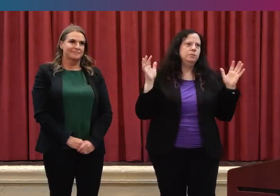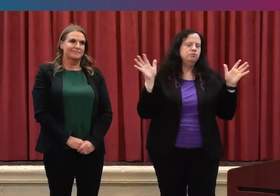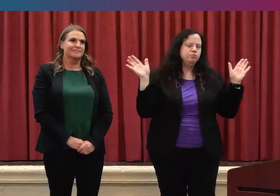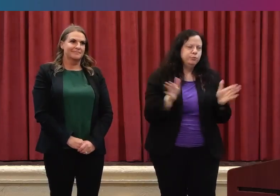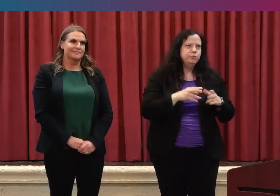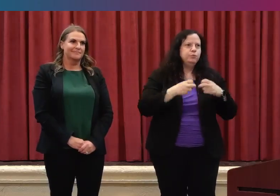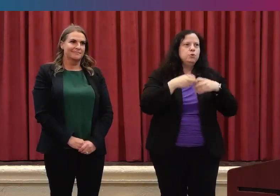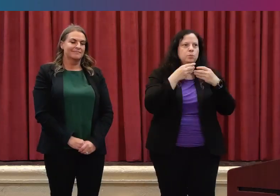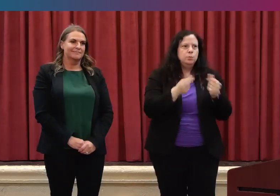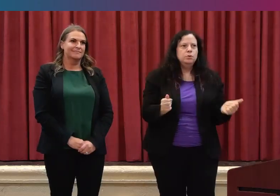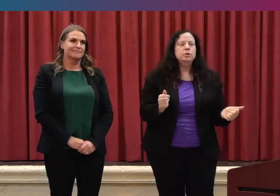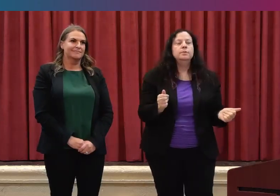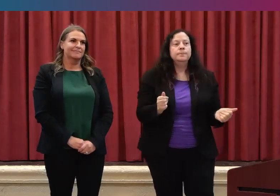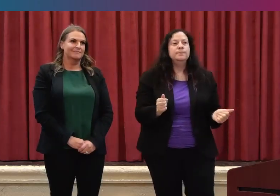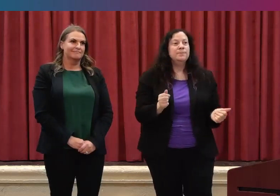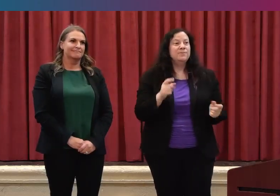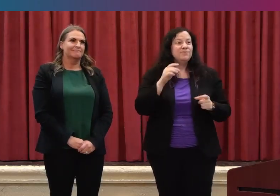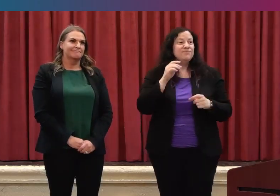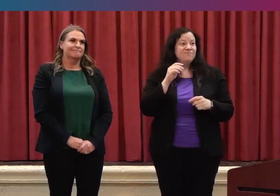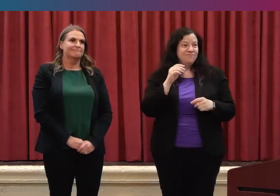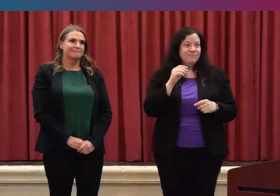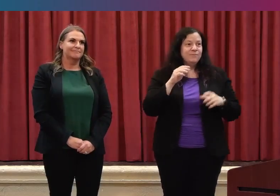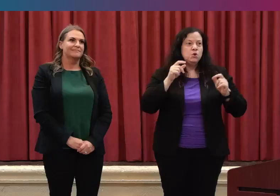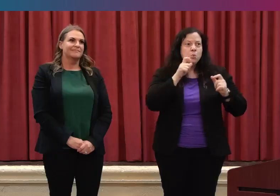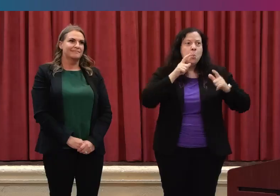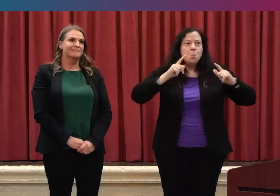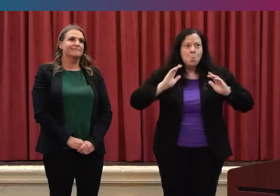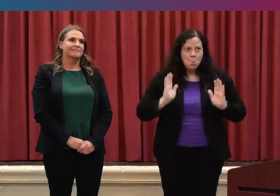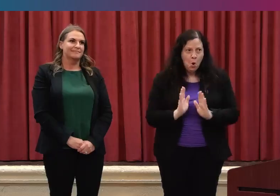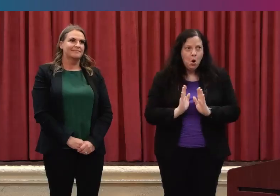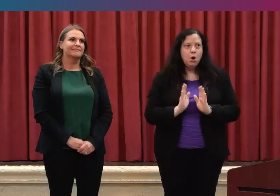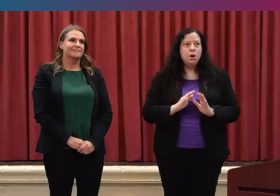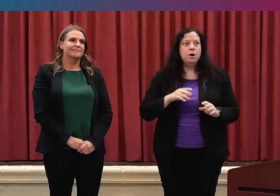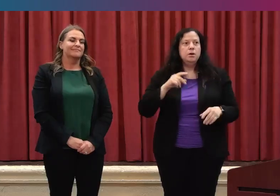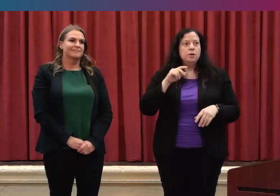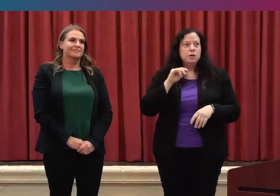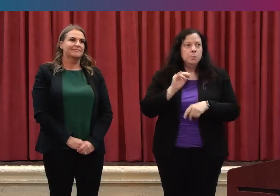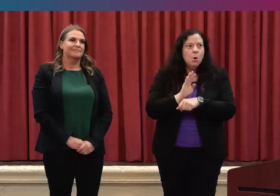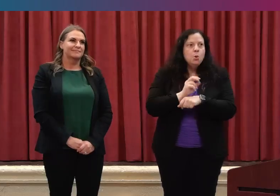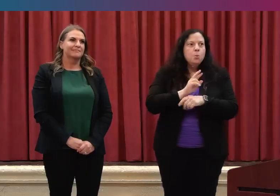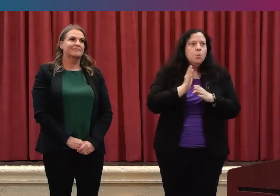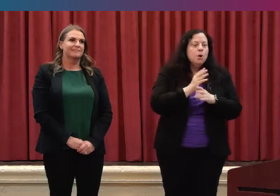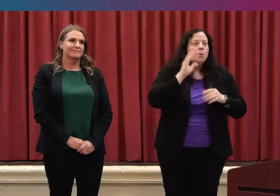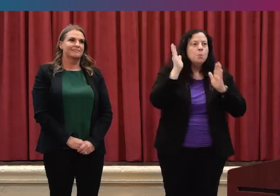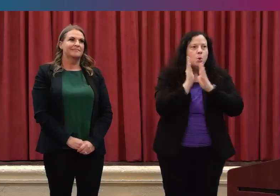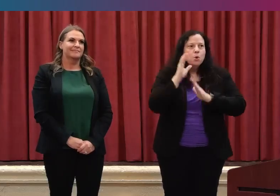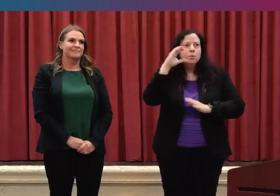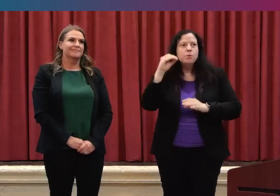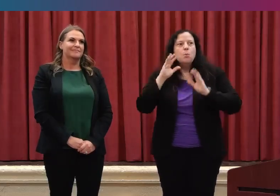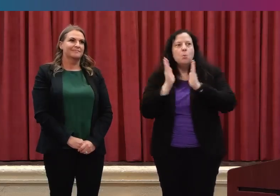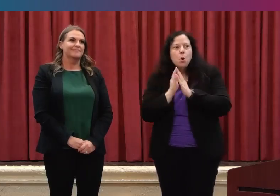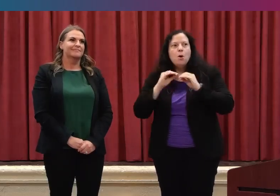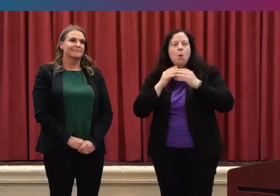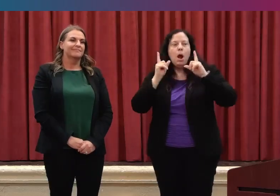simple solution. How can you do that rather than pointing around for a small clinic or a small office or a small organization,